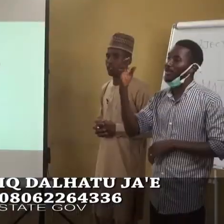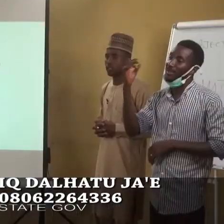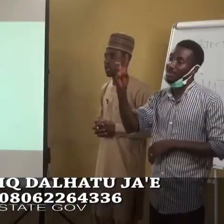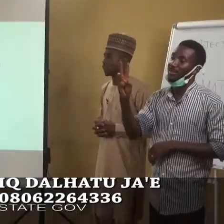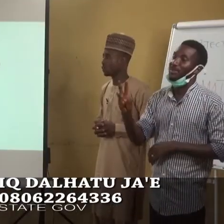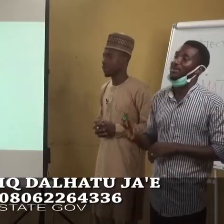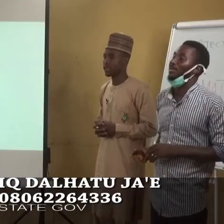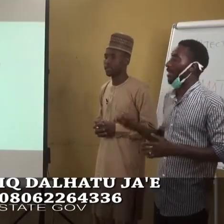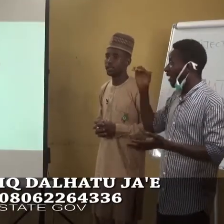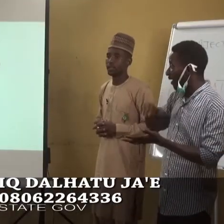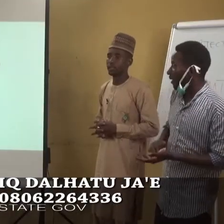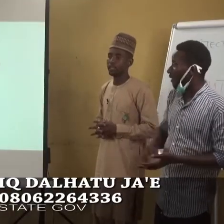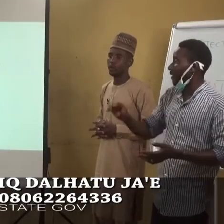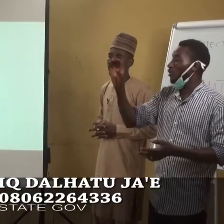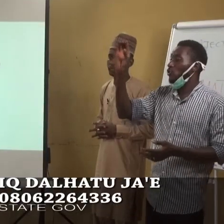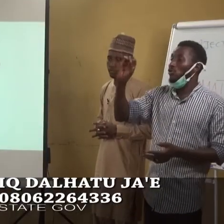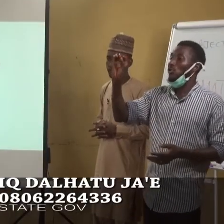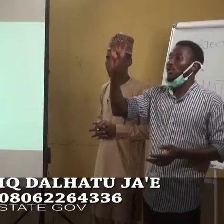08062264336. The number again: